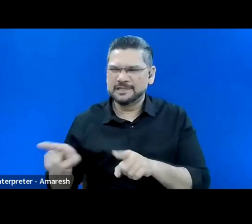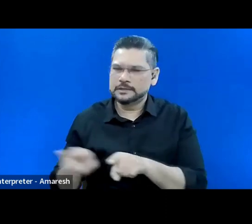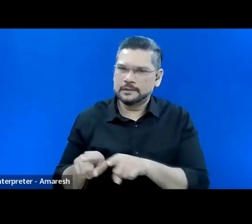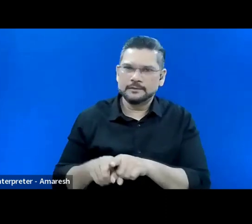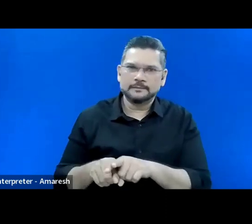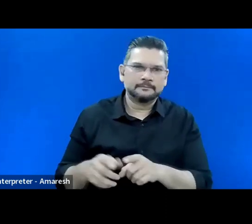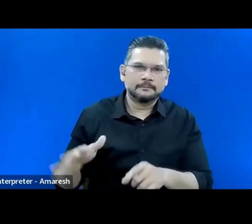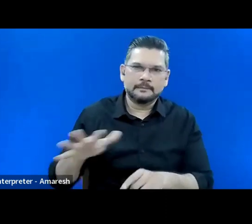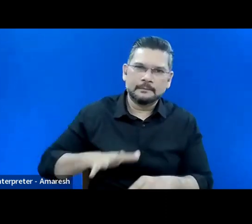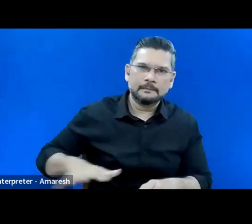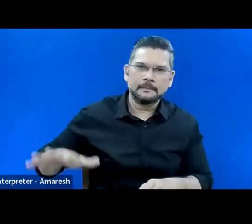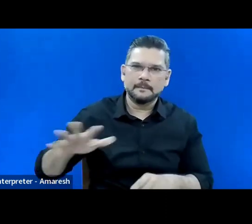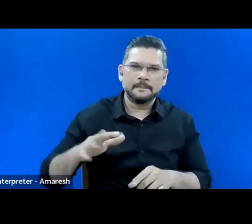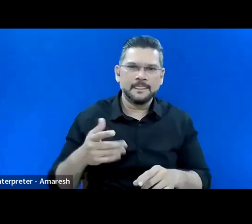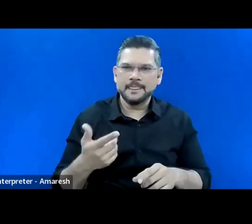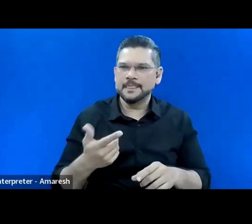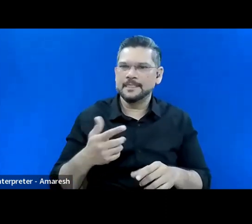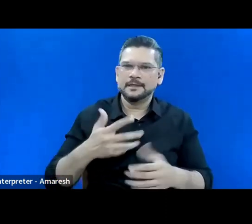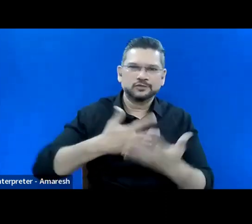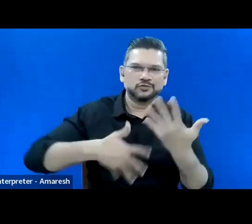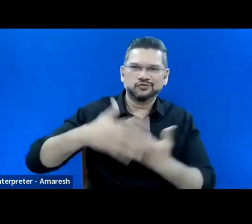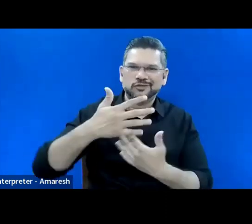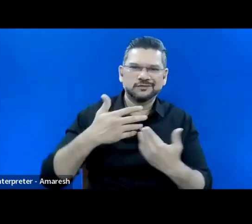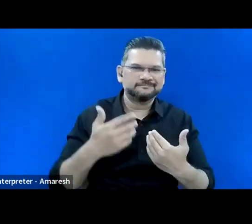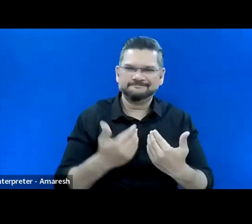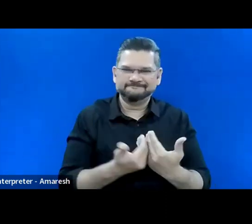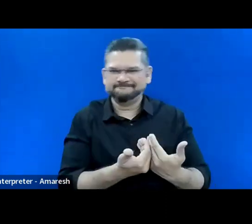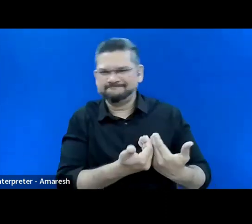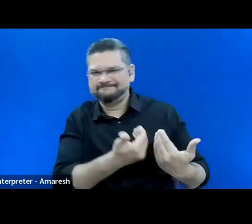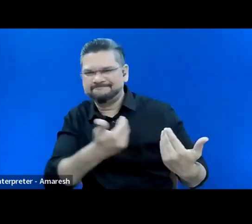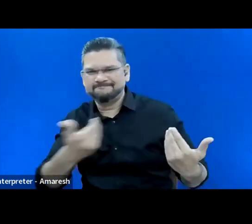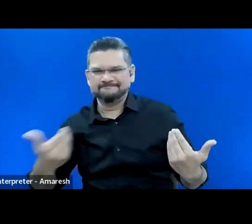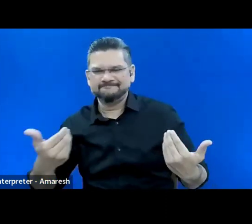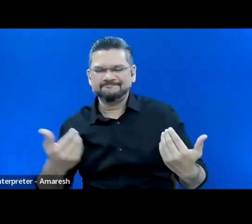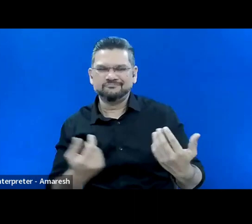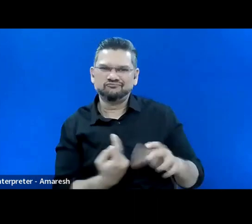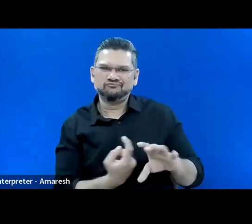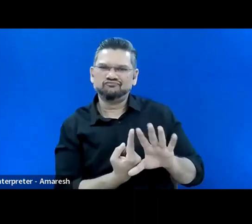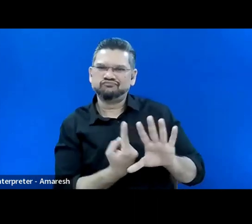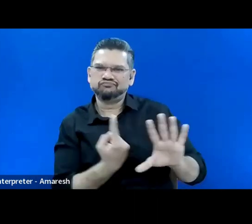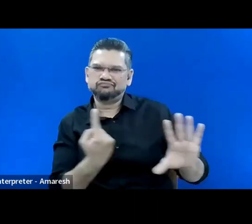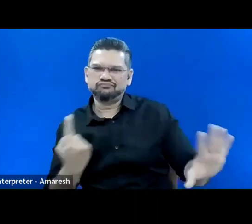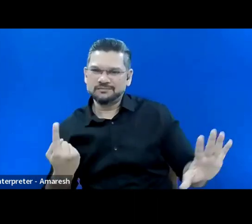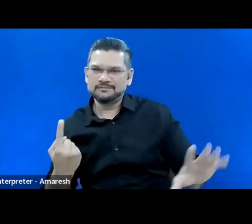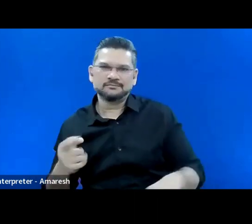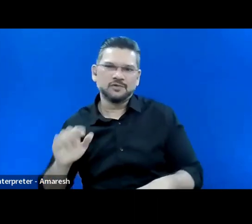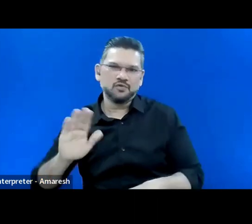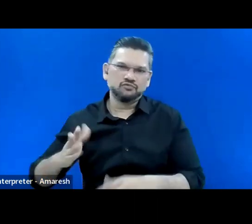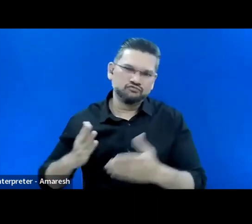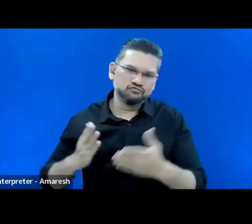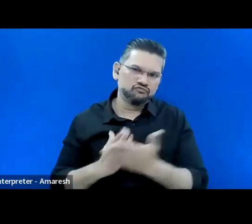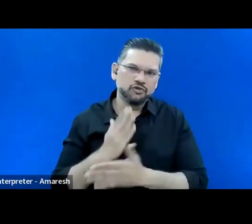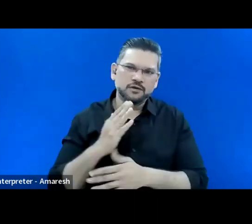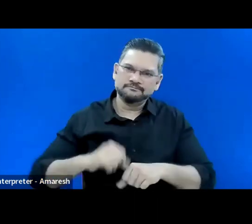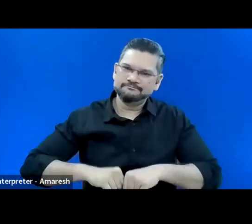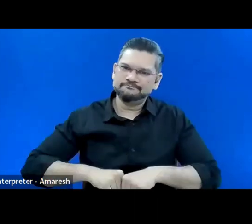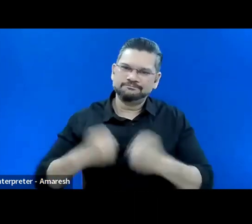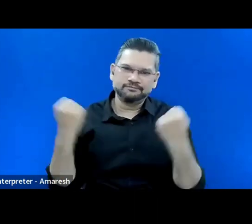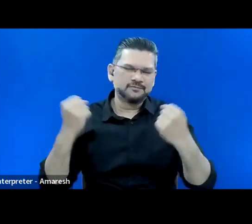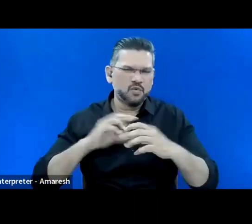from society. You're stripping them of their rights, but you're also stripping them from access to the highest quality, highest possible quality of care.